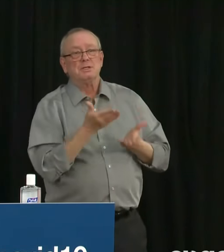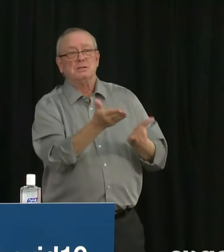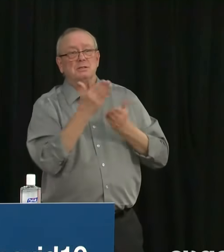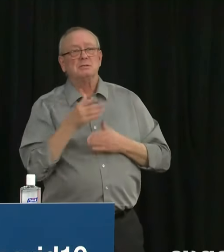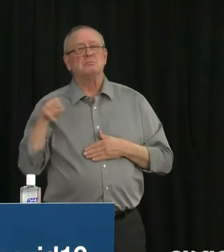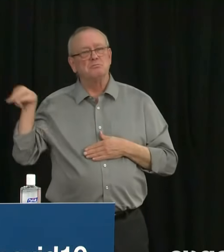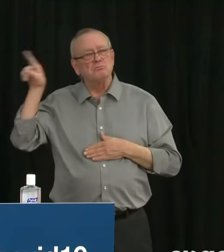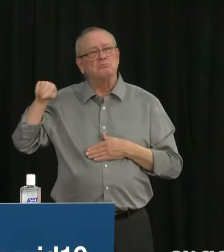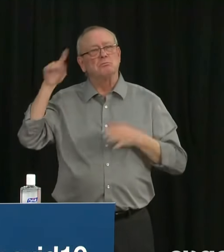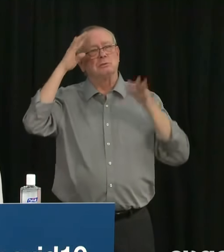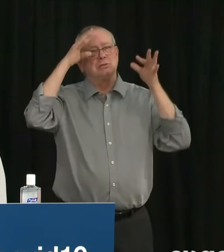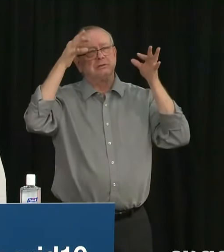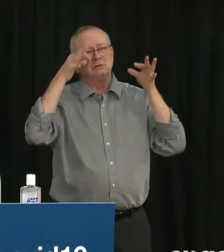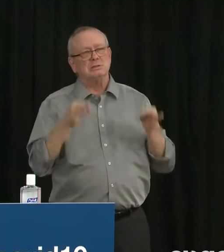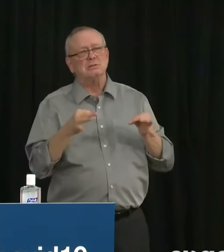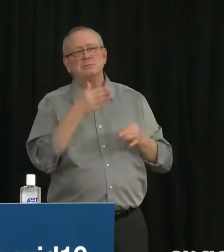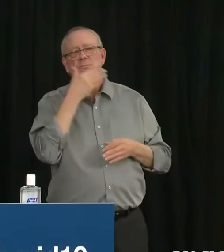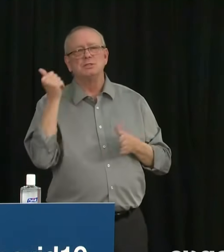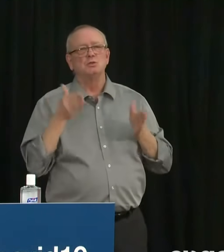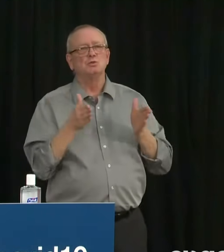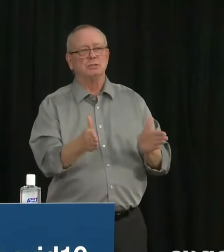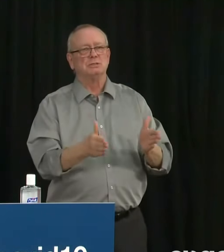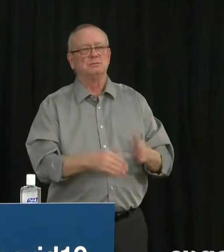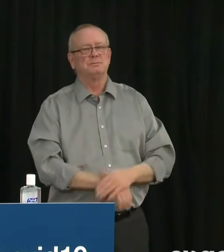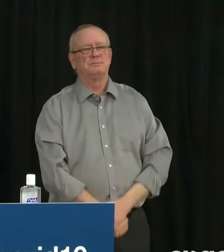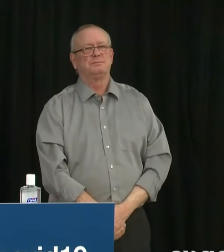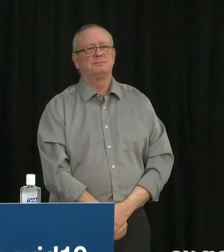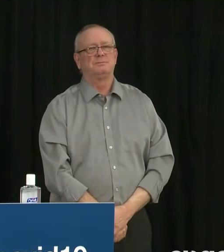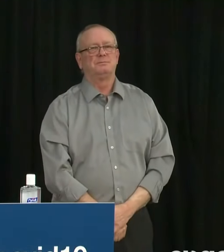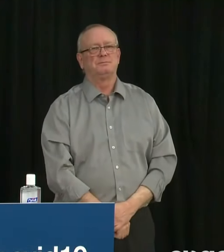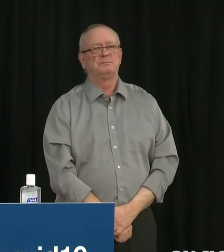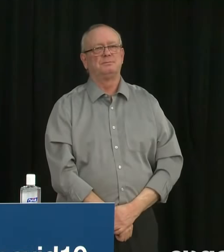And the minister has a supplement to that answer?